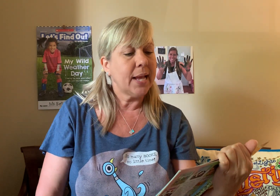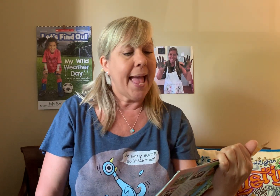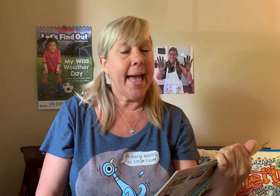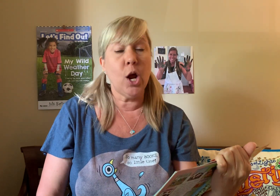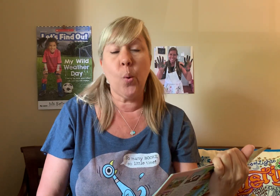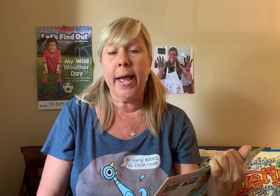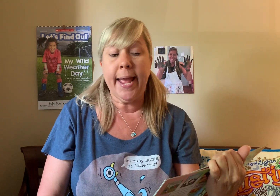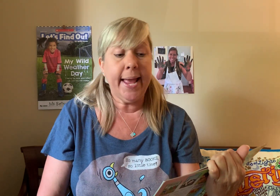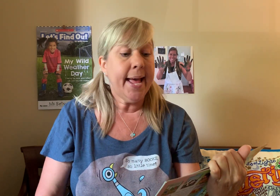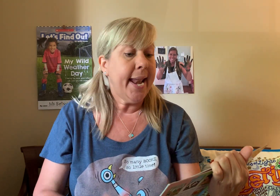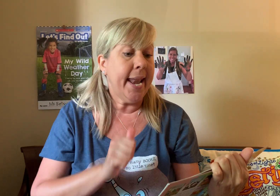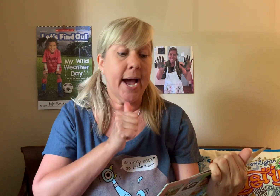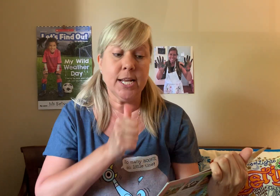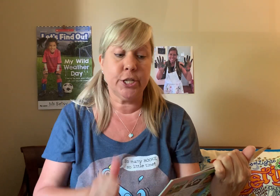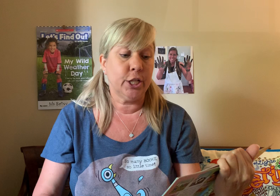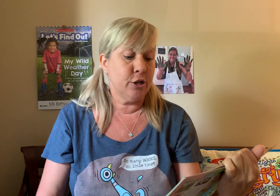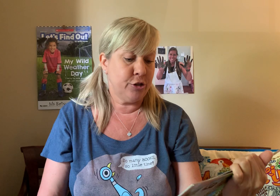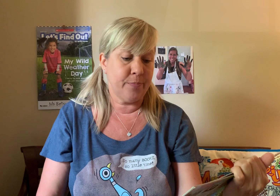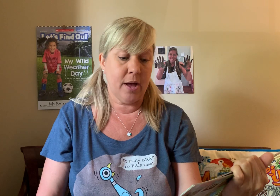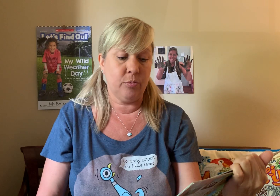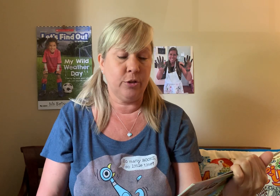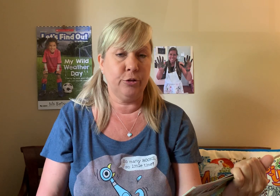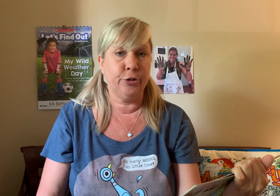and a way not to close your mouth when you chew.